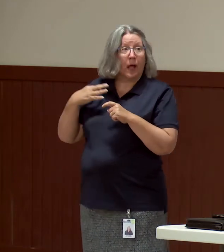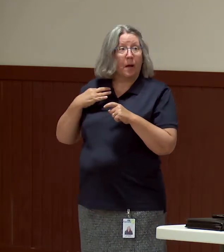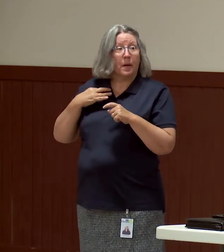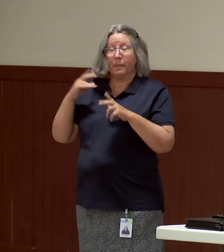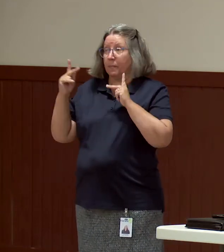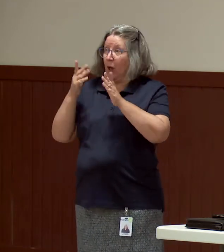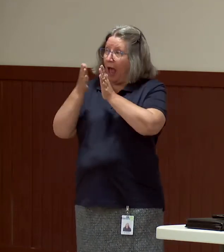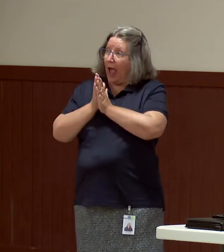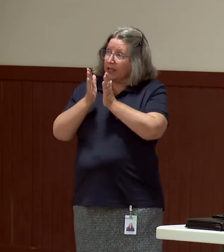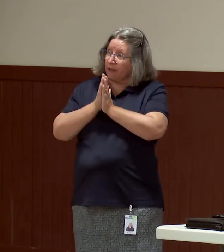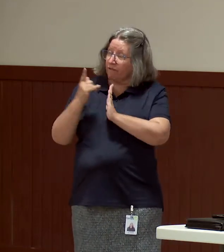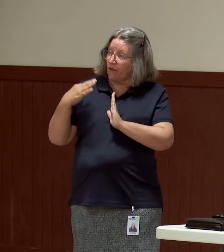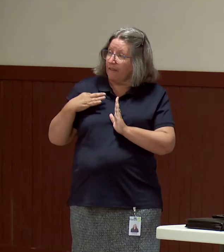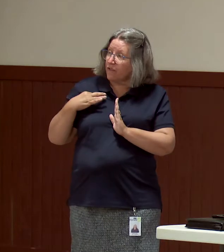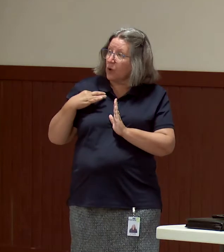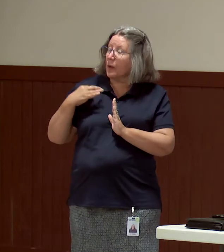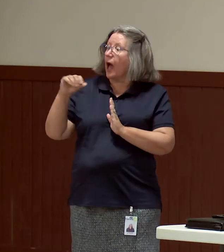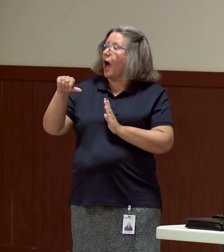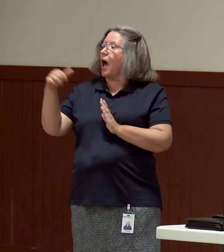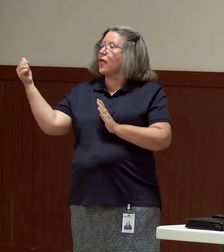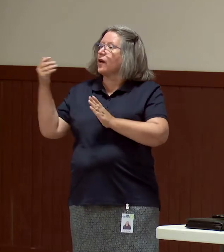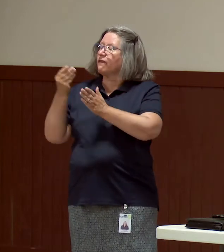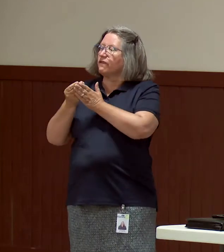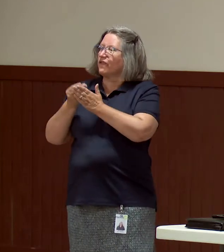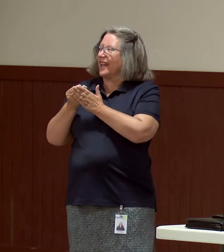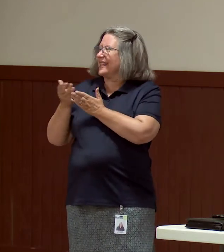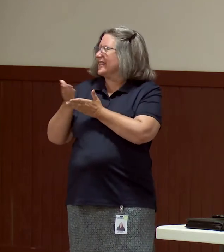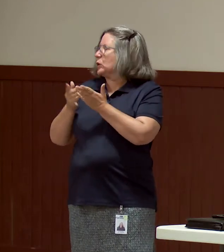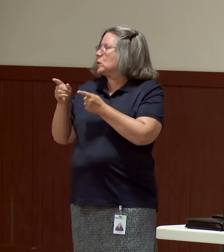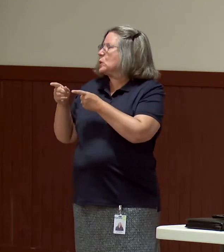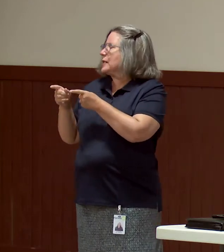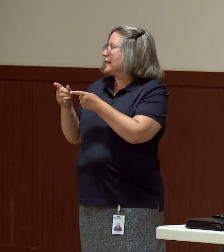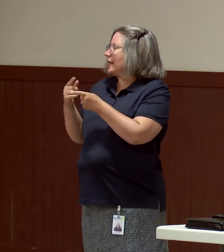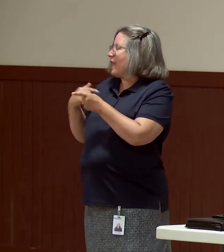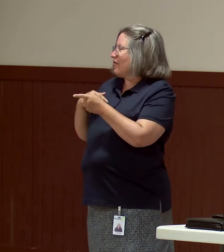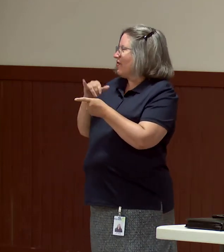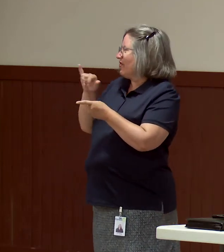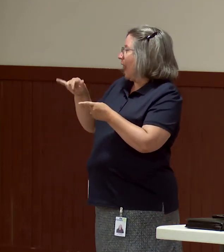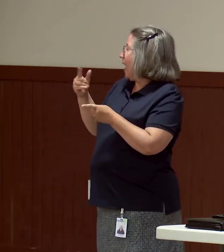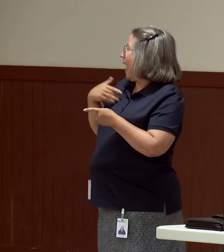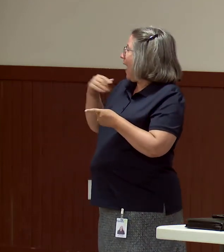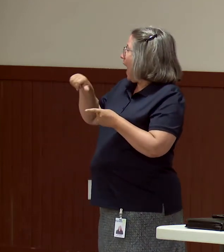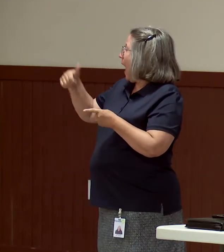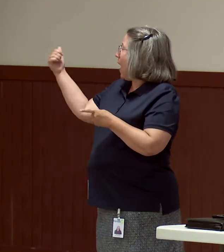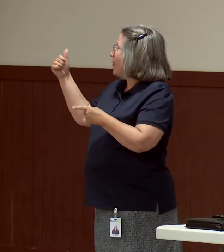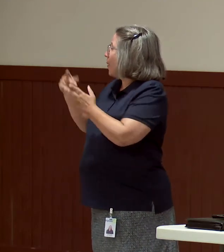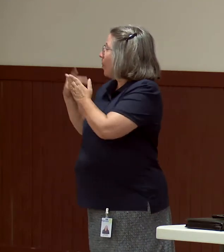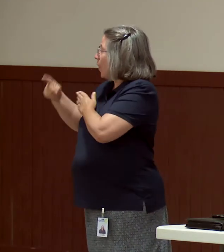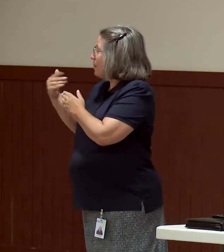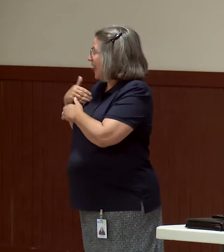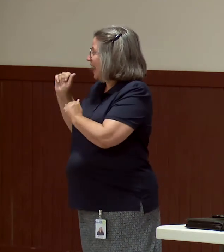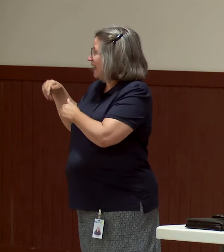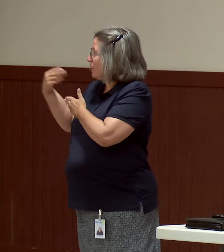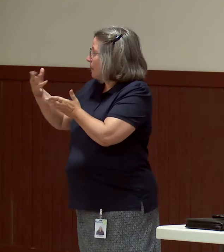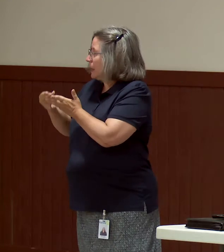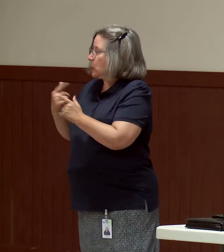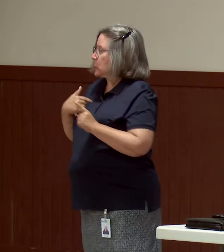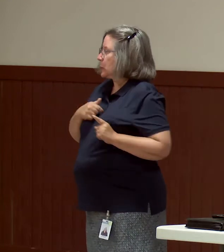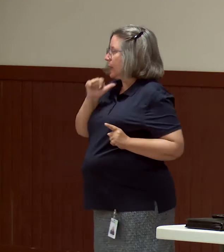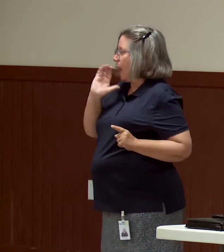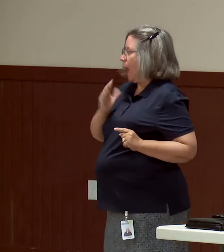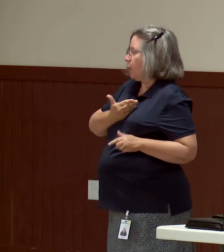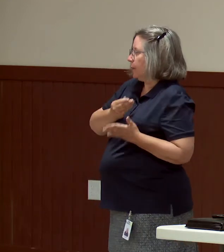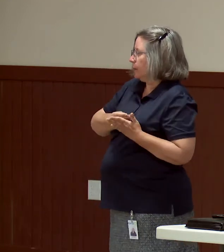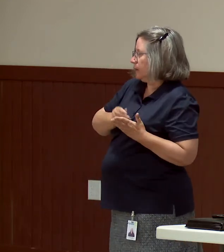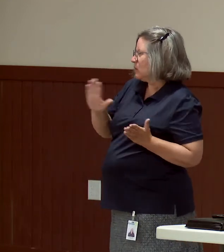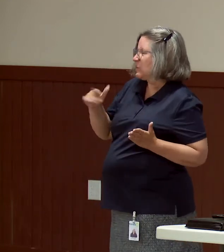applications for uses that have other funding sources, we might steer them towards those and use ARPA funds for projects